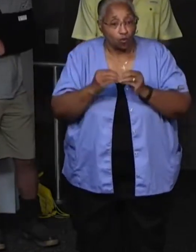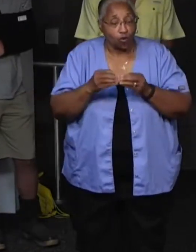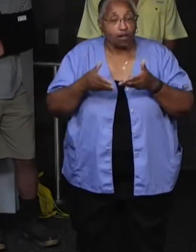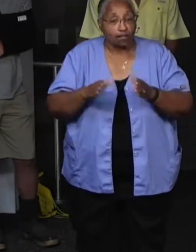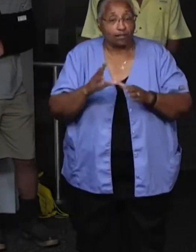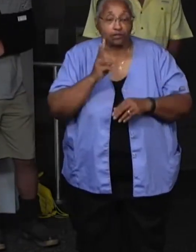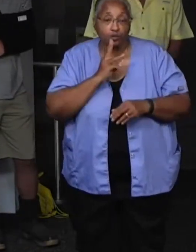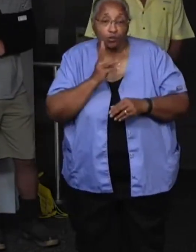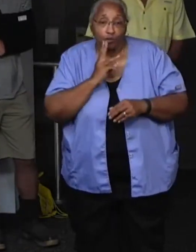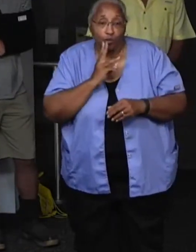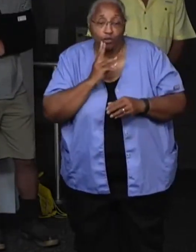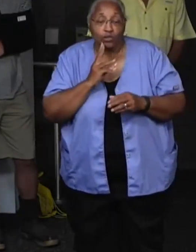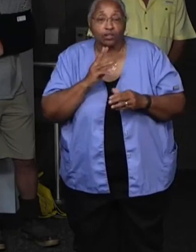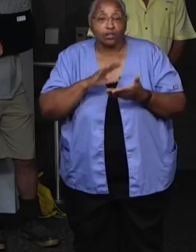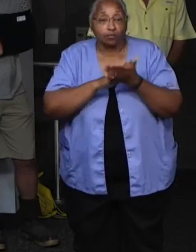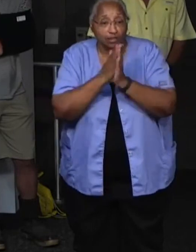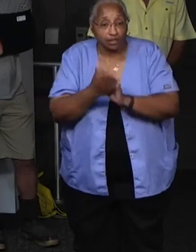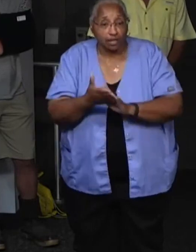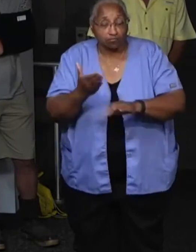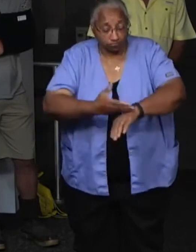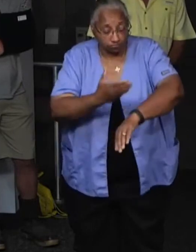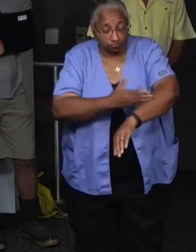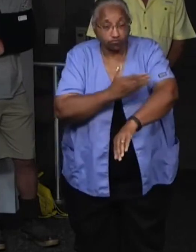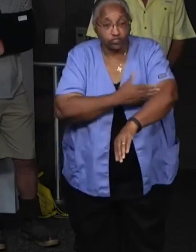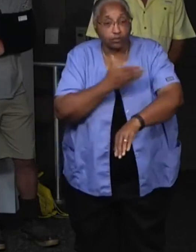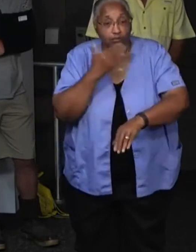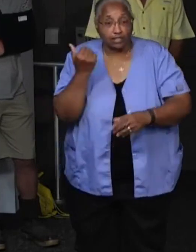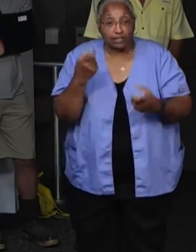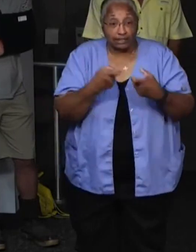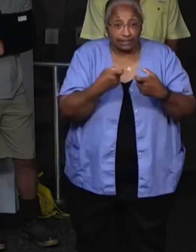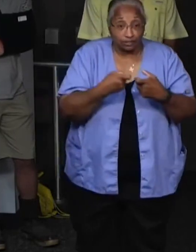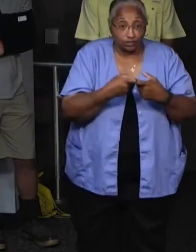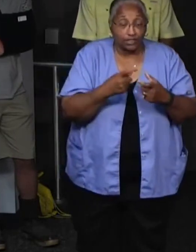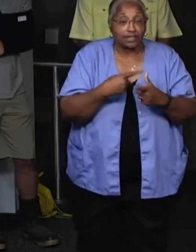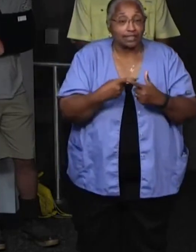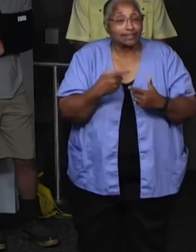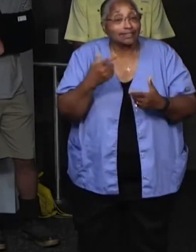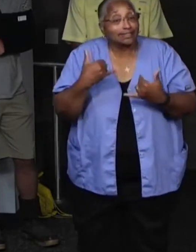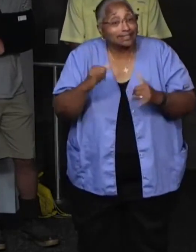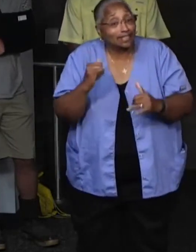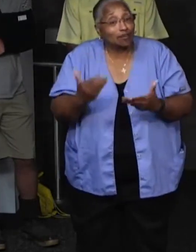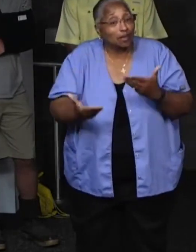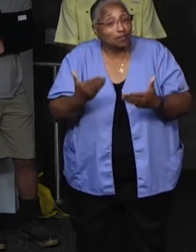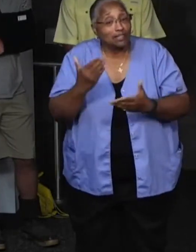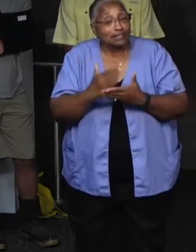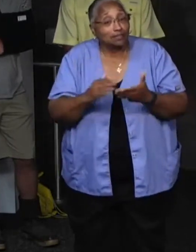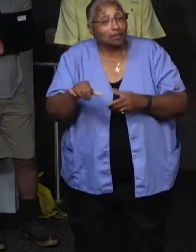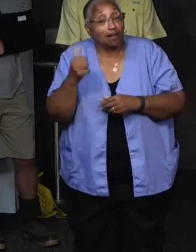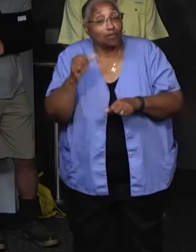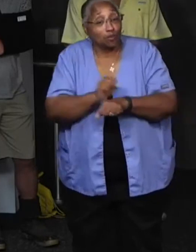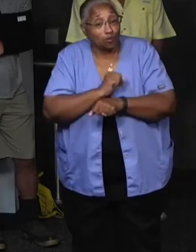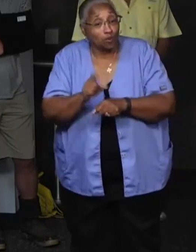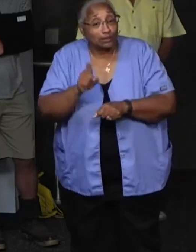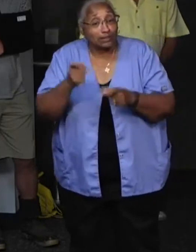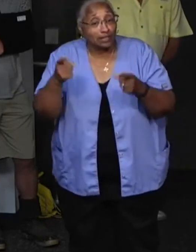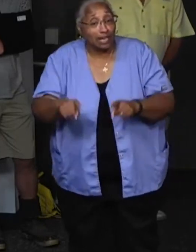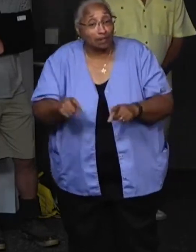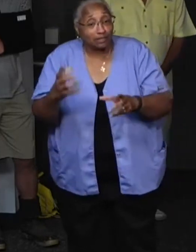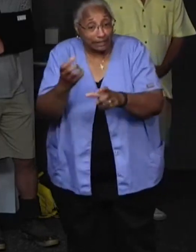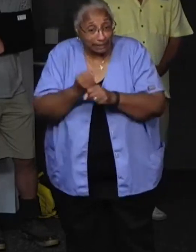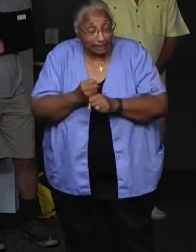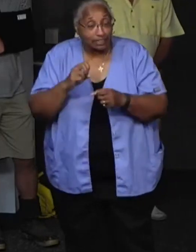get straightened out. We get the electricity first, right? And then there still may be some residual work that needs to be done to get the